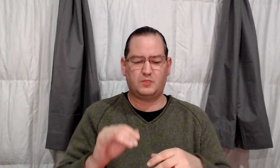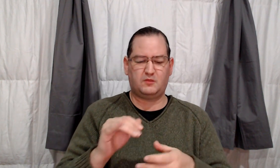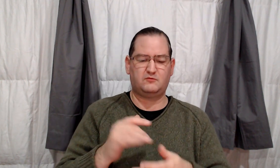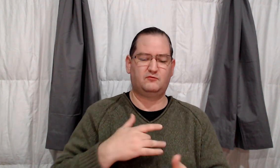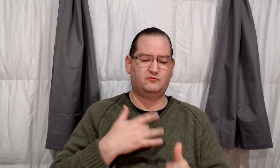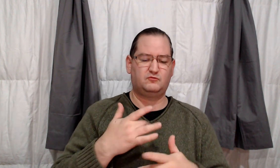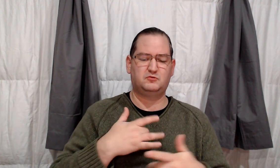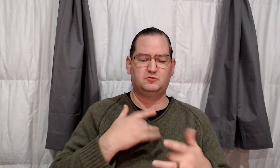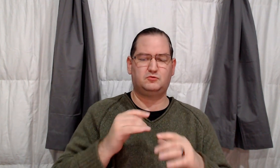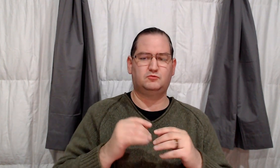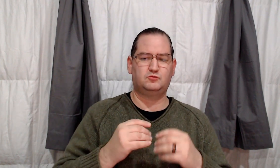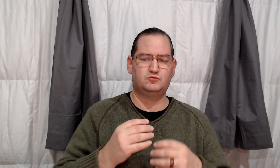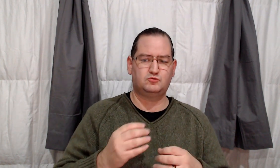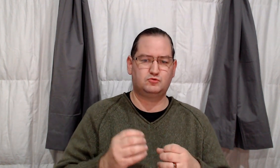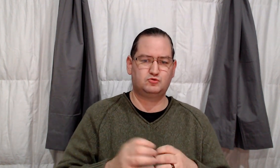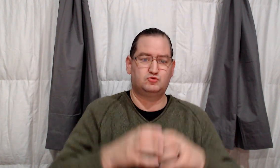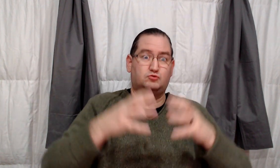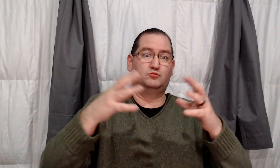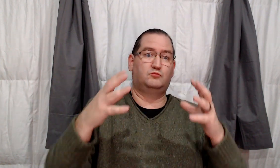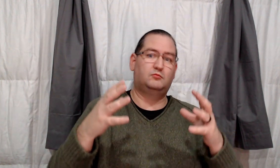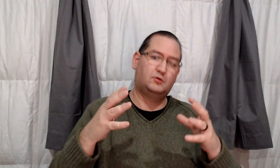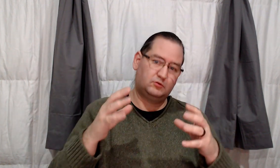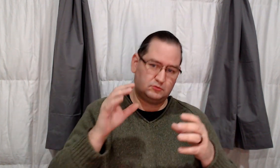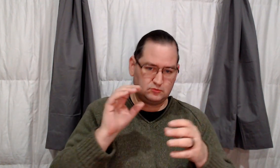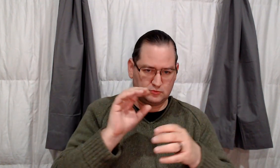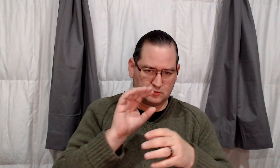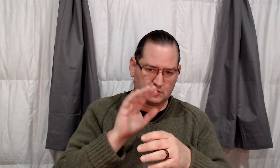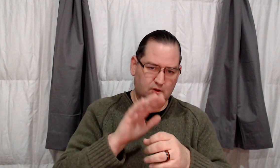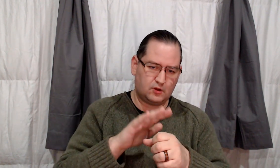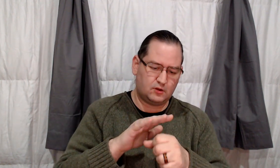simply to relax and enjoy that letting go.